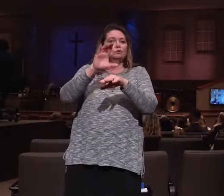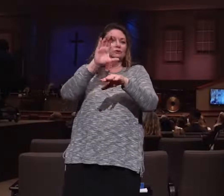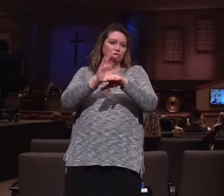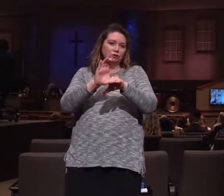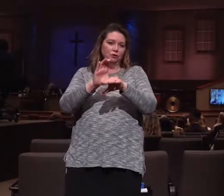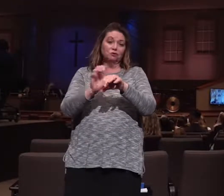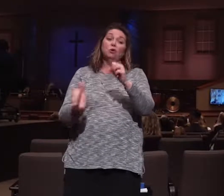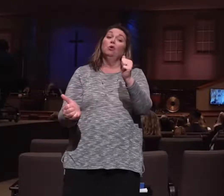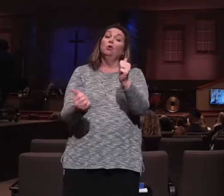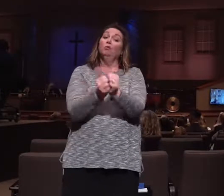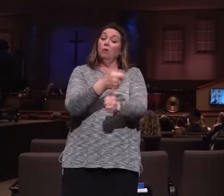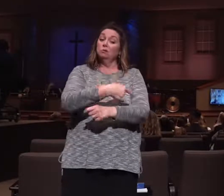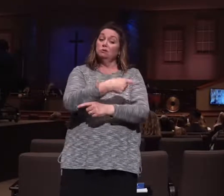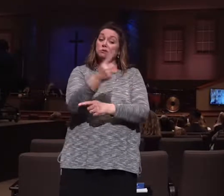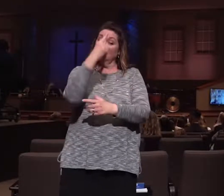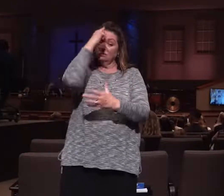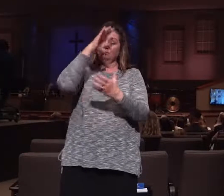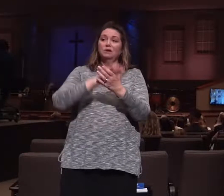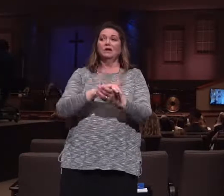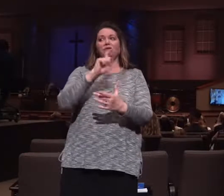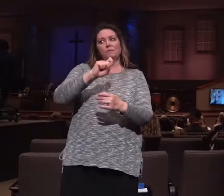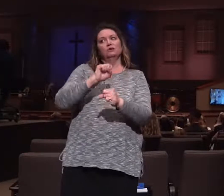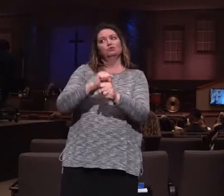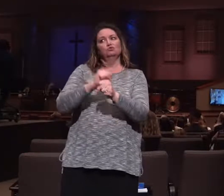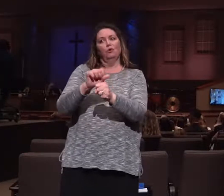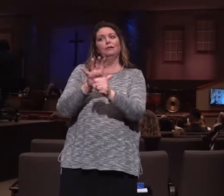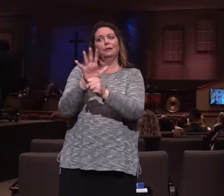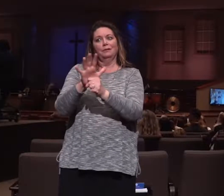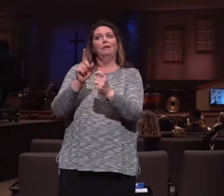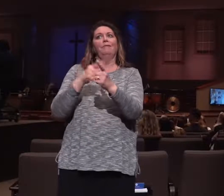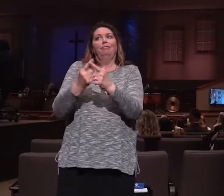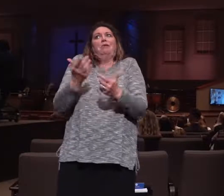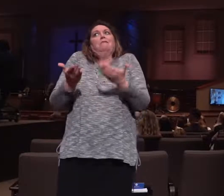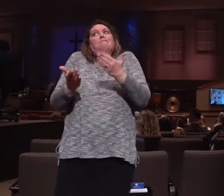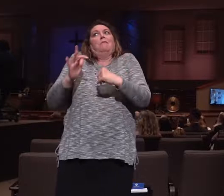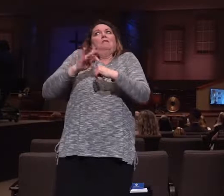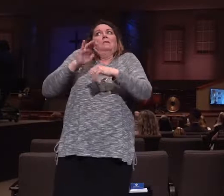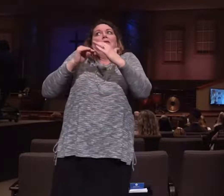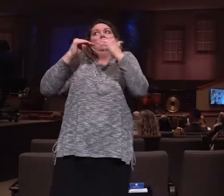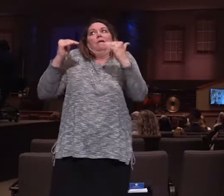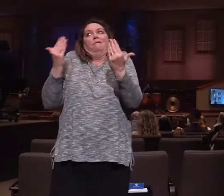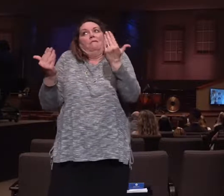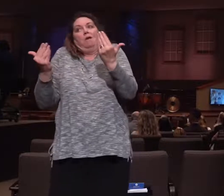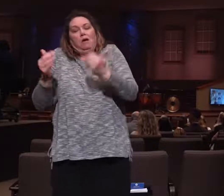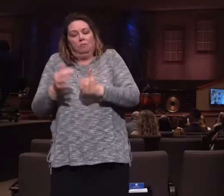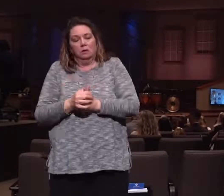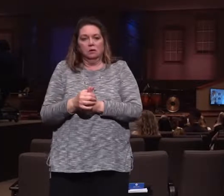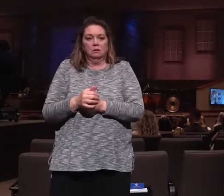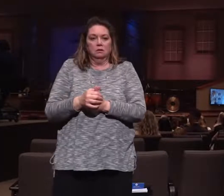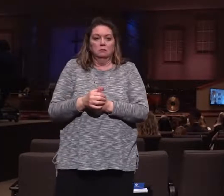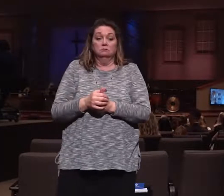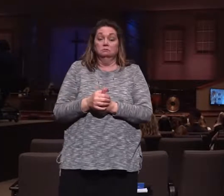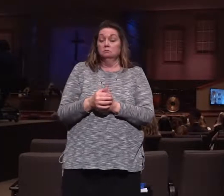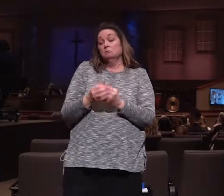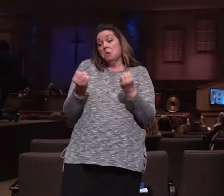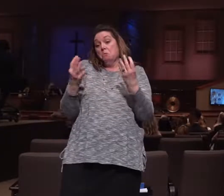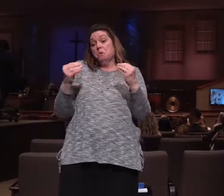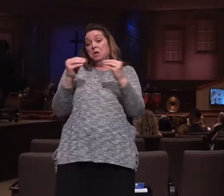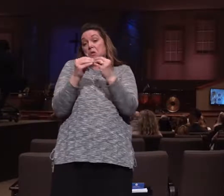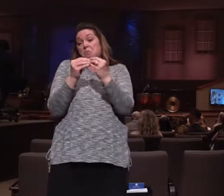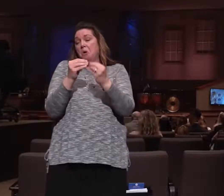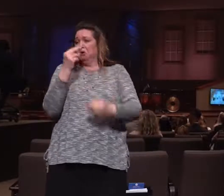salvation and not a personal relationship with God. Many also claim to be agnostic or